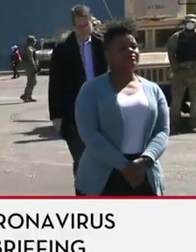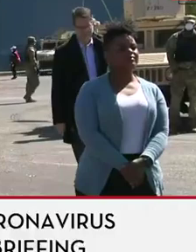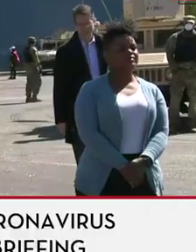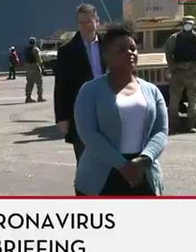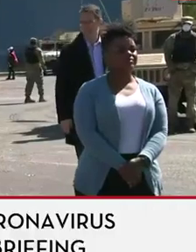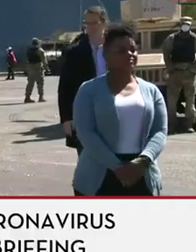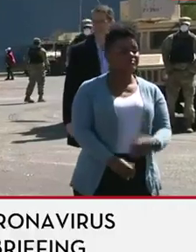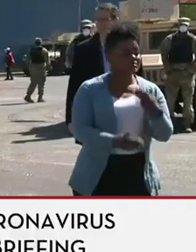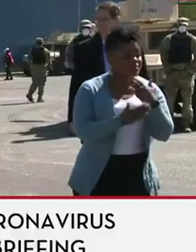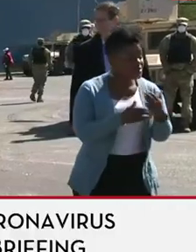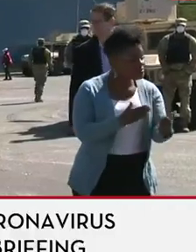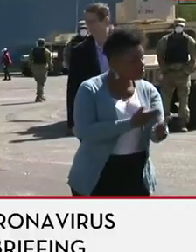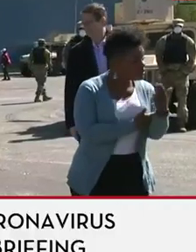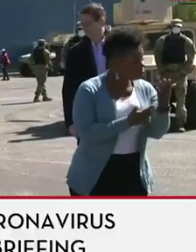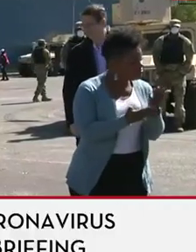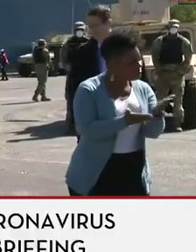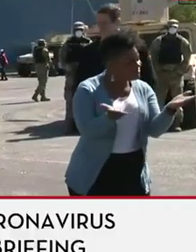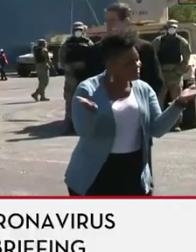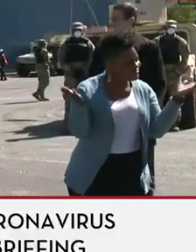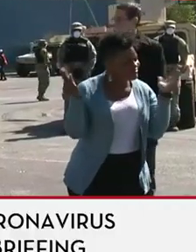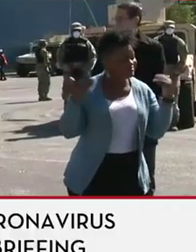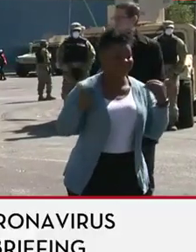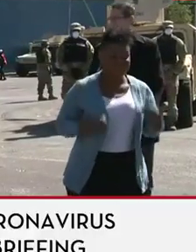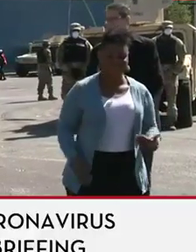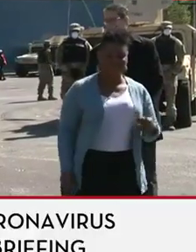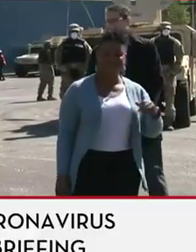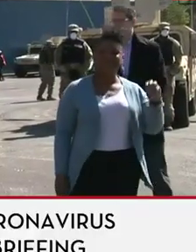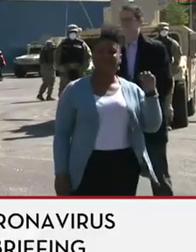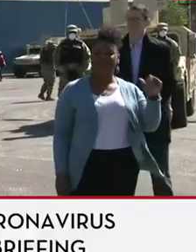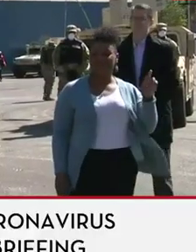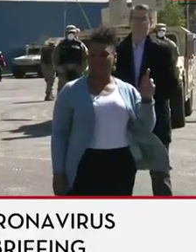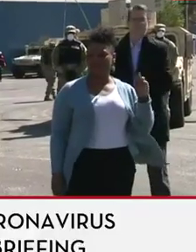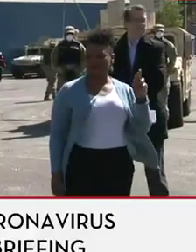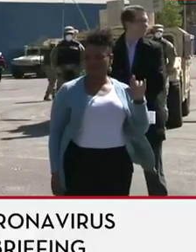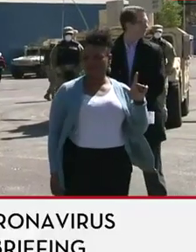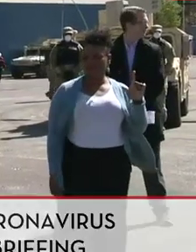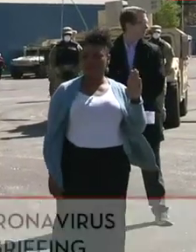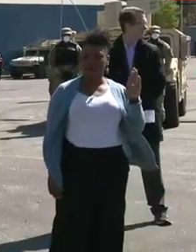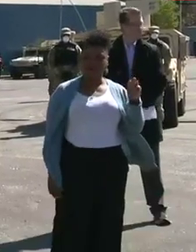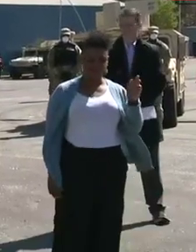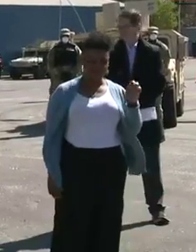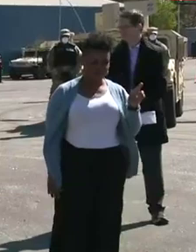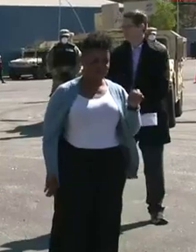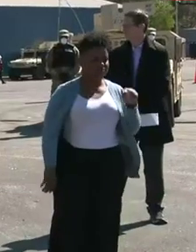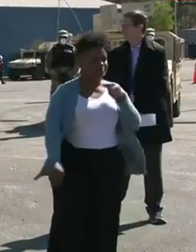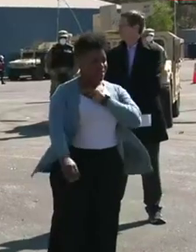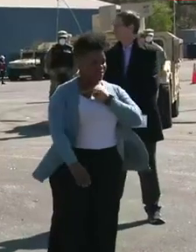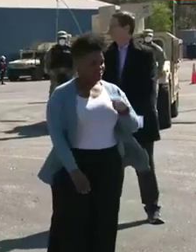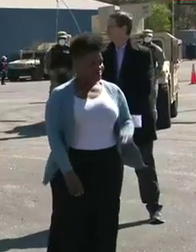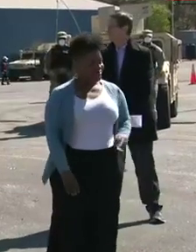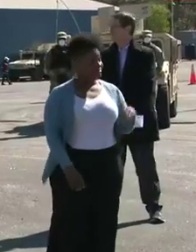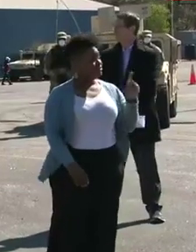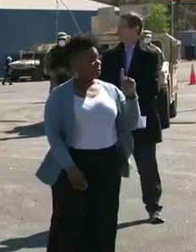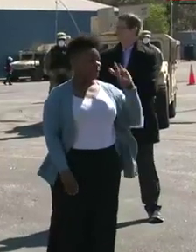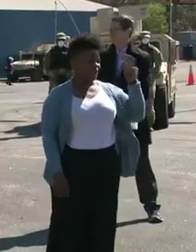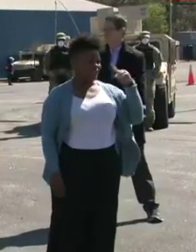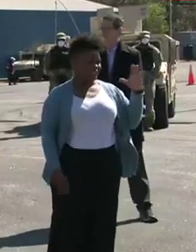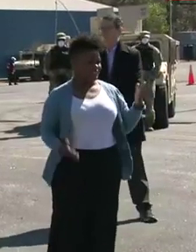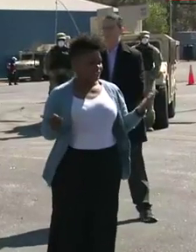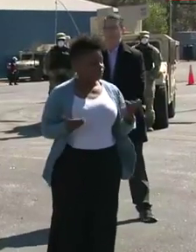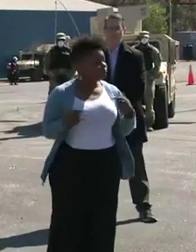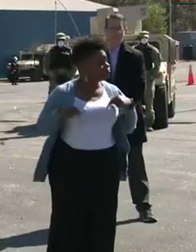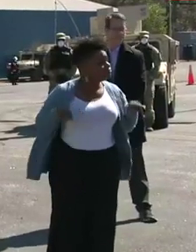Good morning, everybody. I'm Muriel Bowser. I'm the Mayor of Washington, D.C. I'm here today to